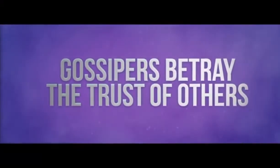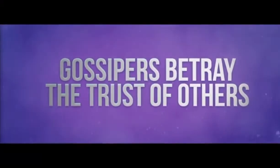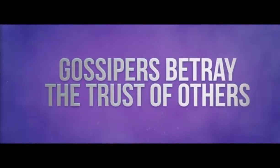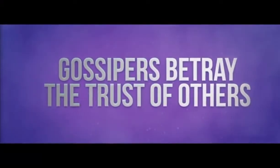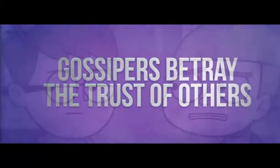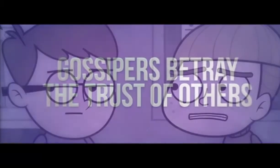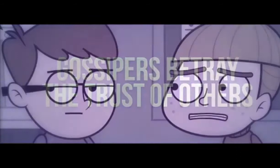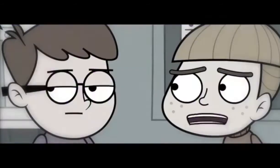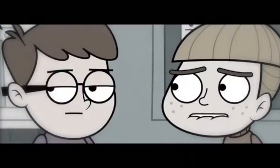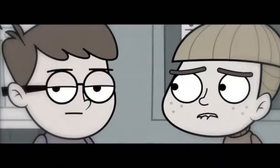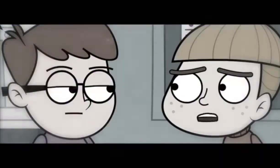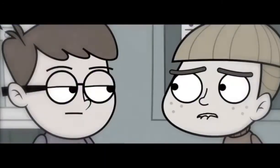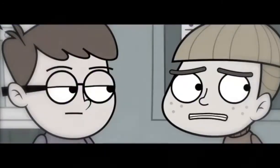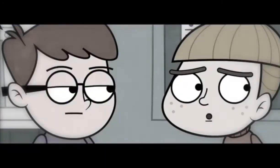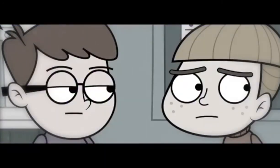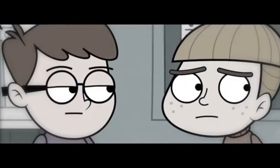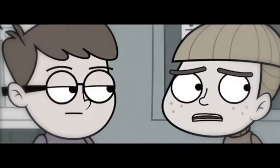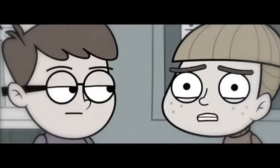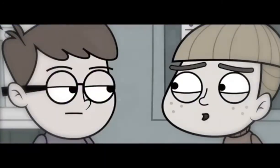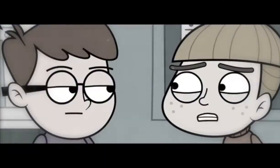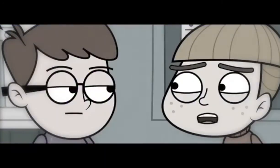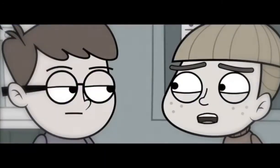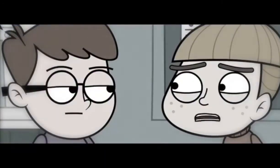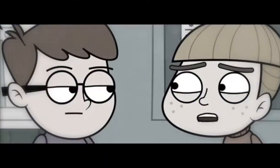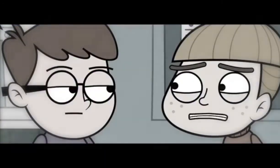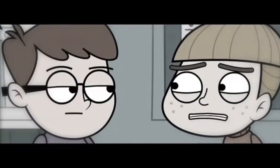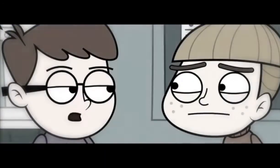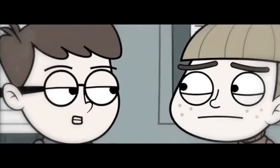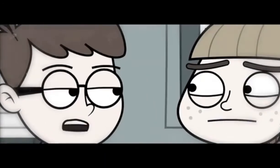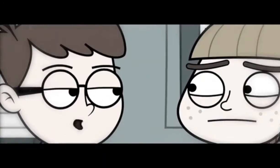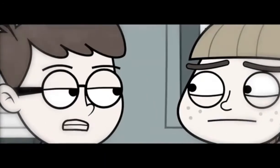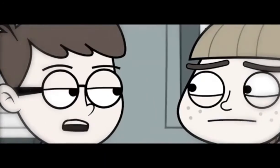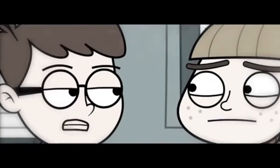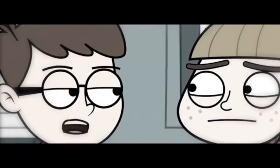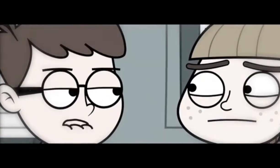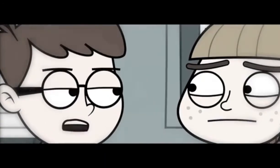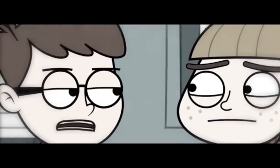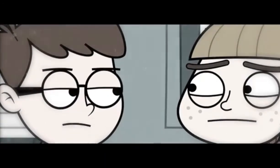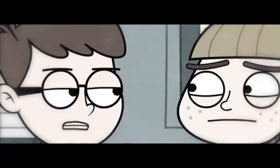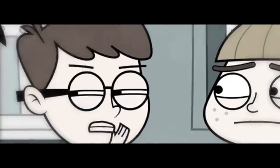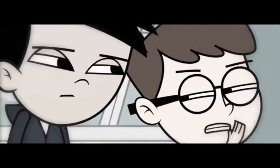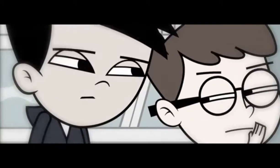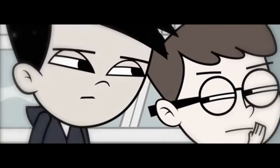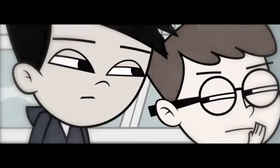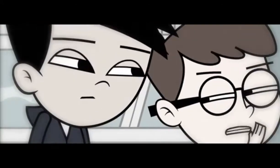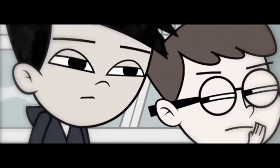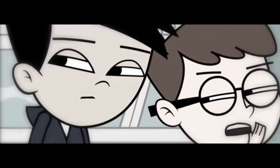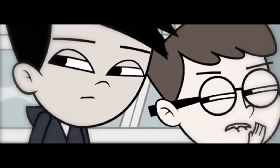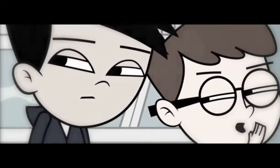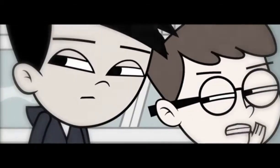of others. I have a fear of toast. Please don't tell anyone. Your secret is safe with me. Psst. Gabe is afraid